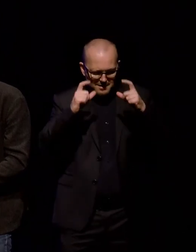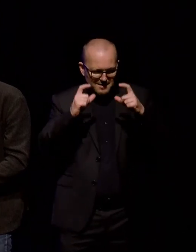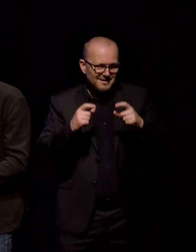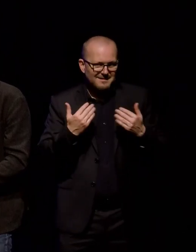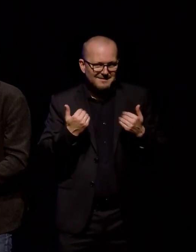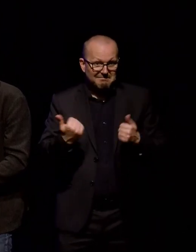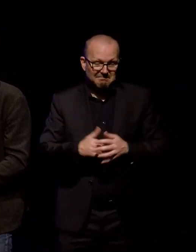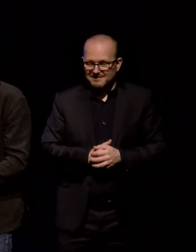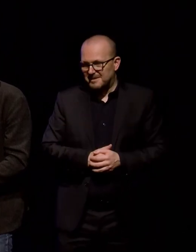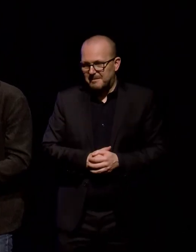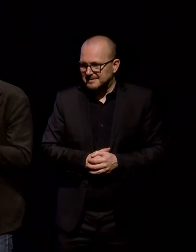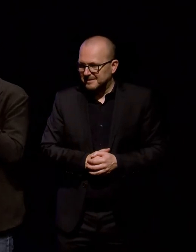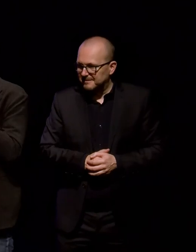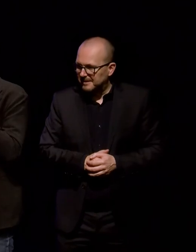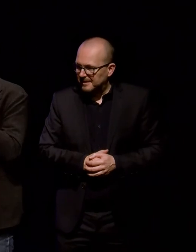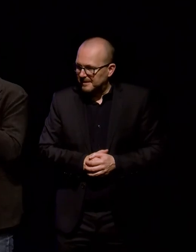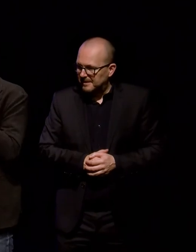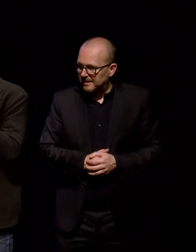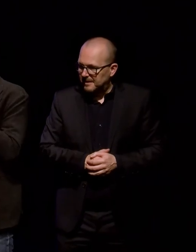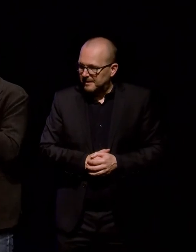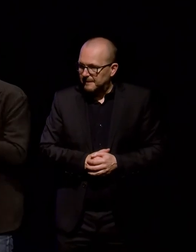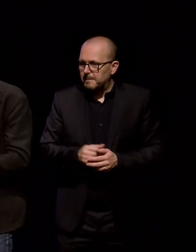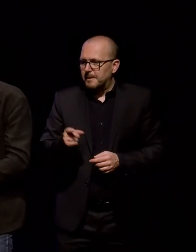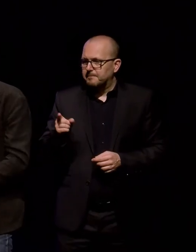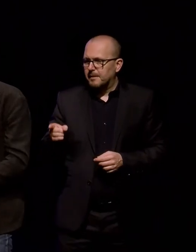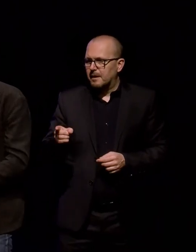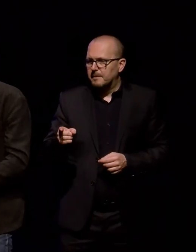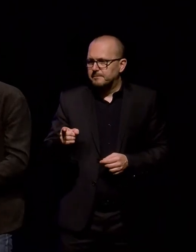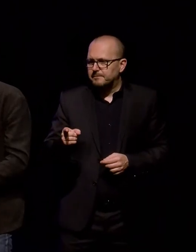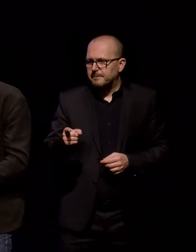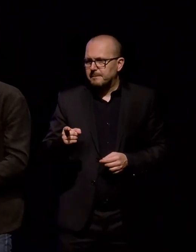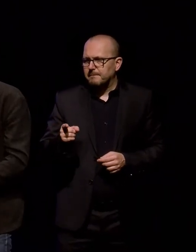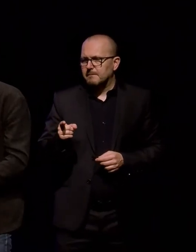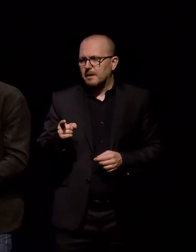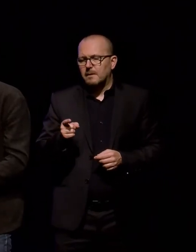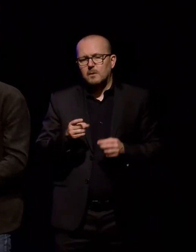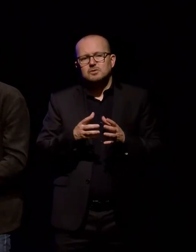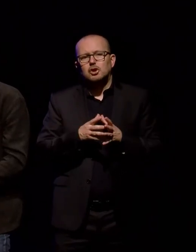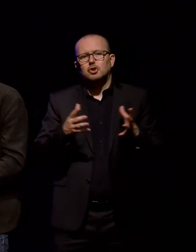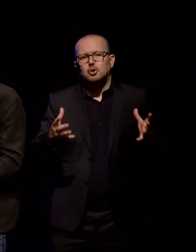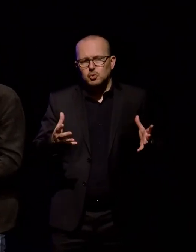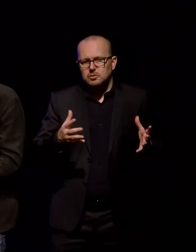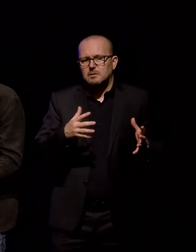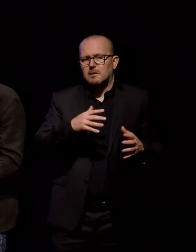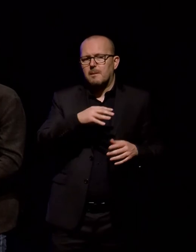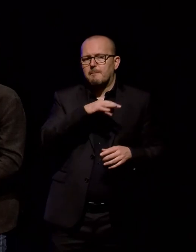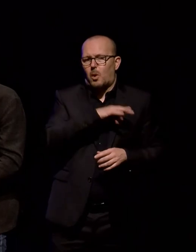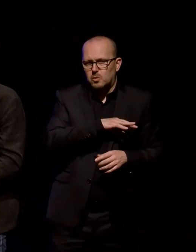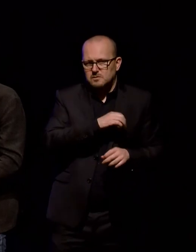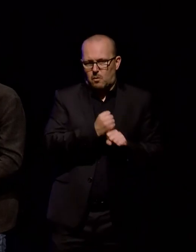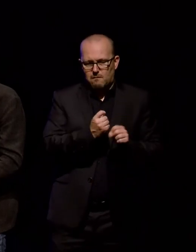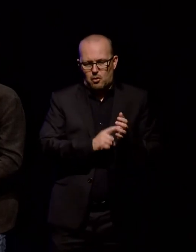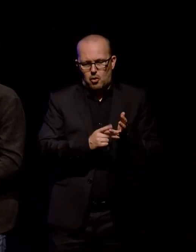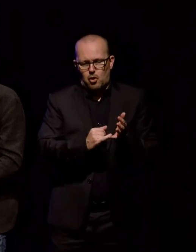He's really. There was this huge bonus of doing the glossary, which was that it meant that all